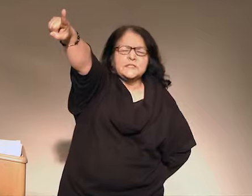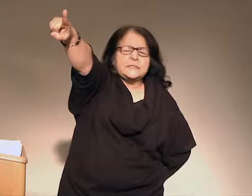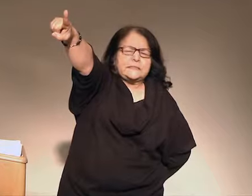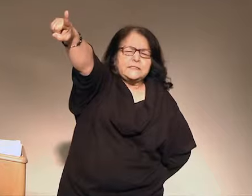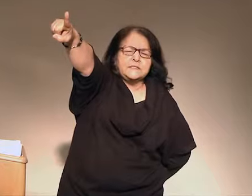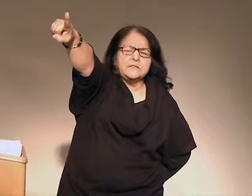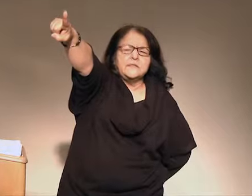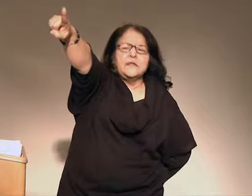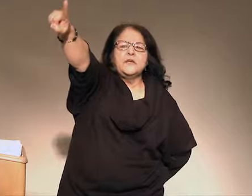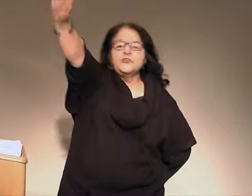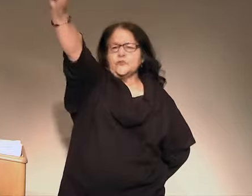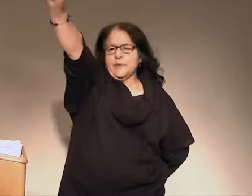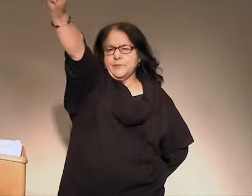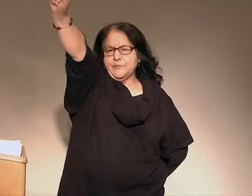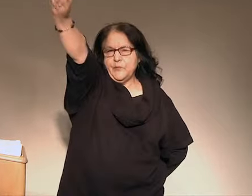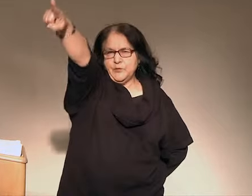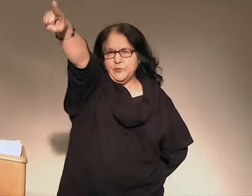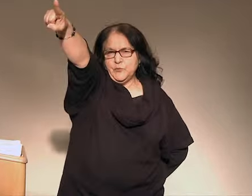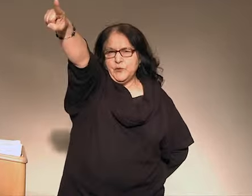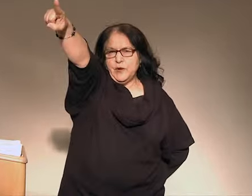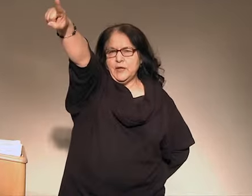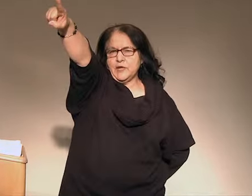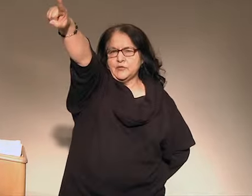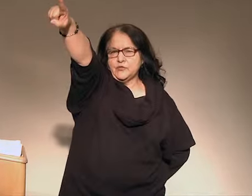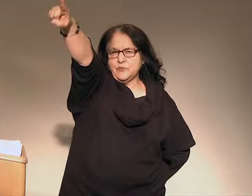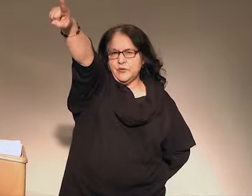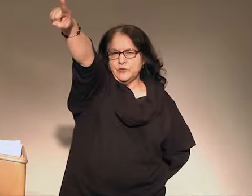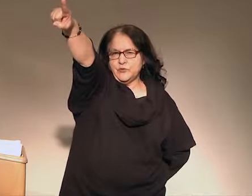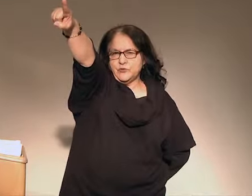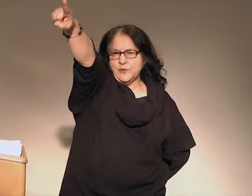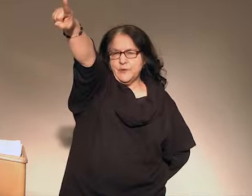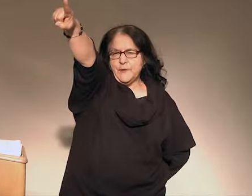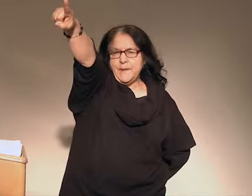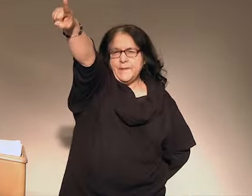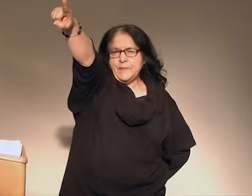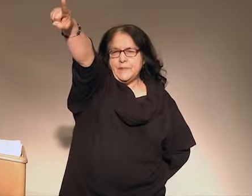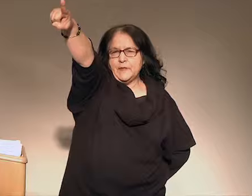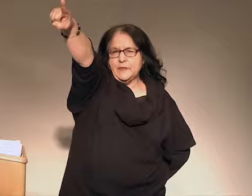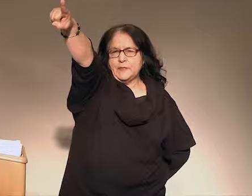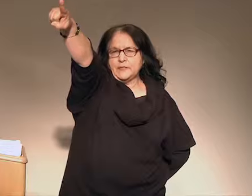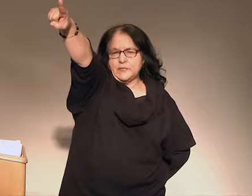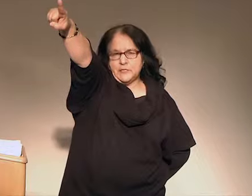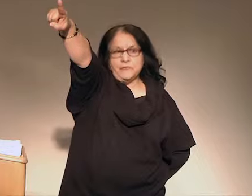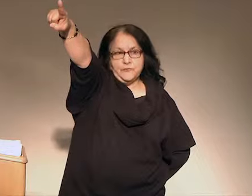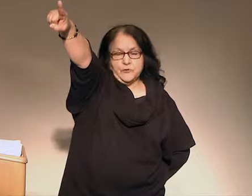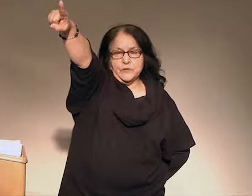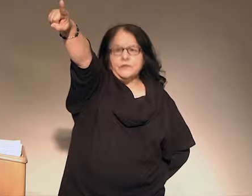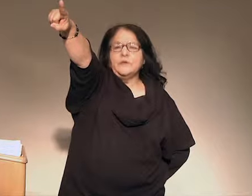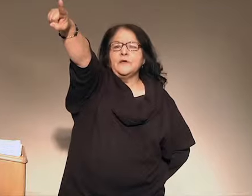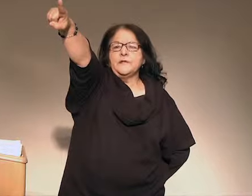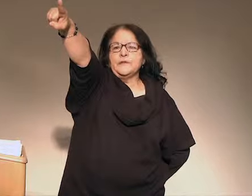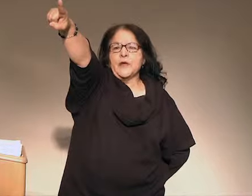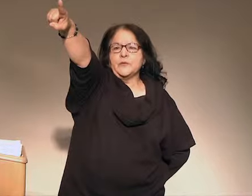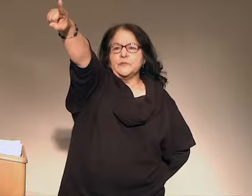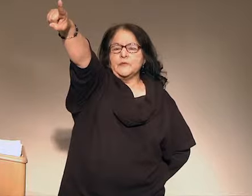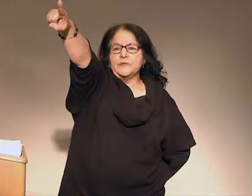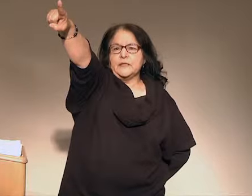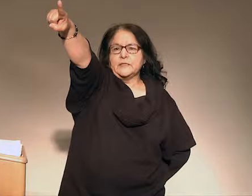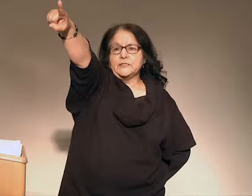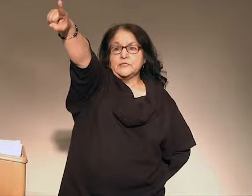at a distance. So if I'm pointing with my right hand straight out this way, extending it fully, then that would mean that that distance